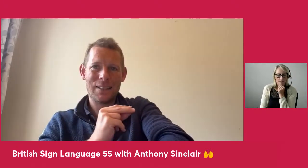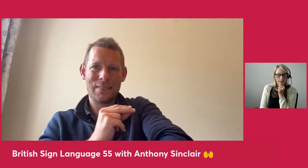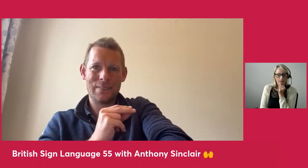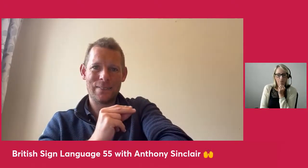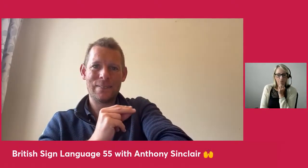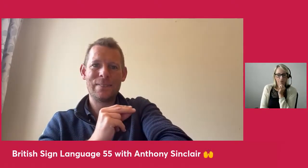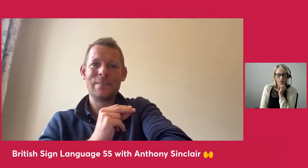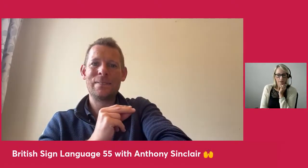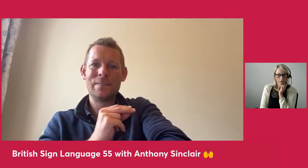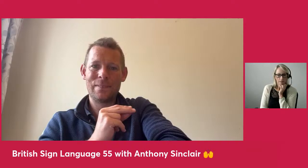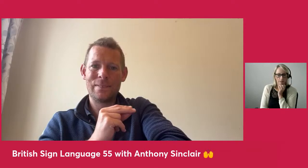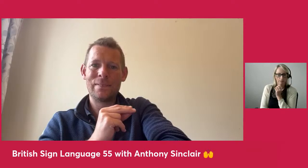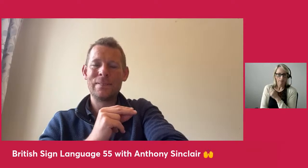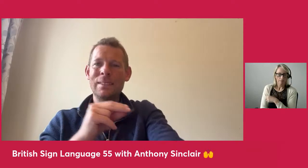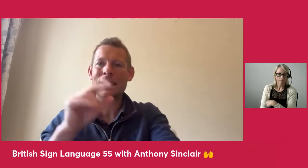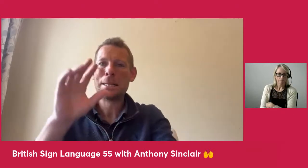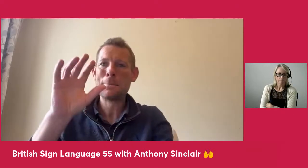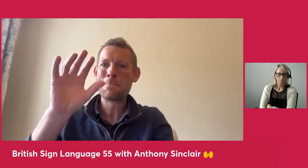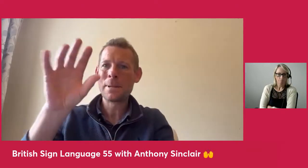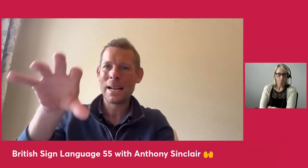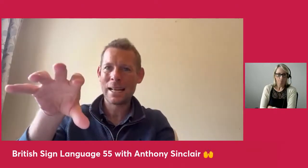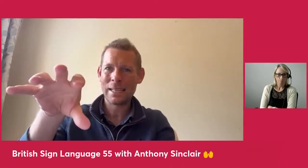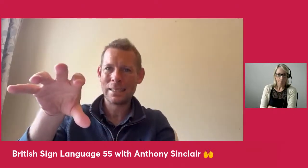then staff,